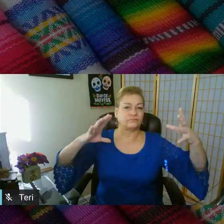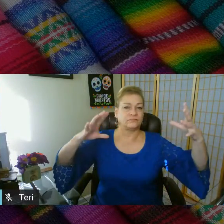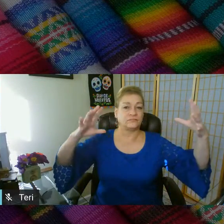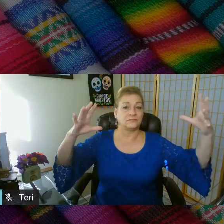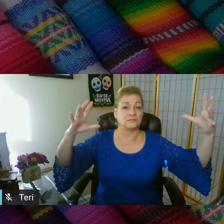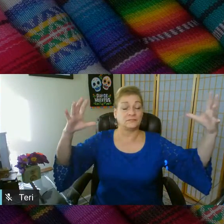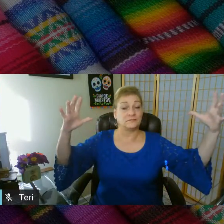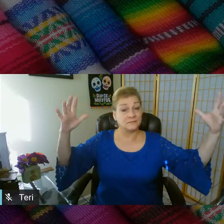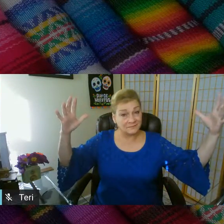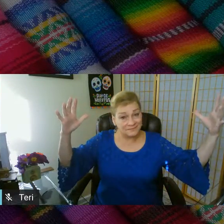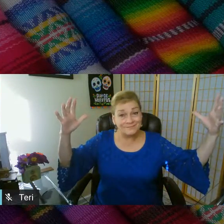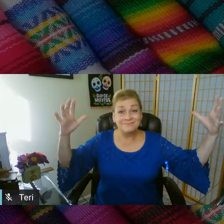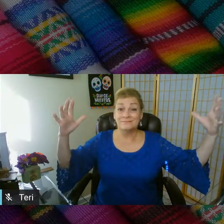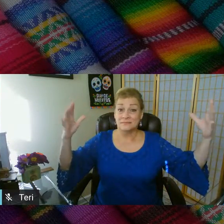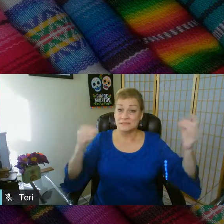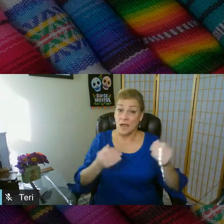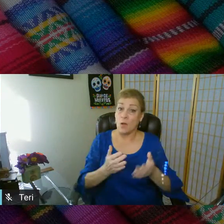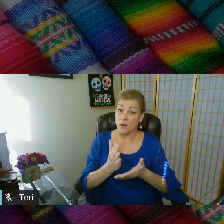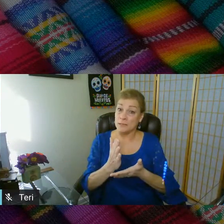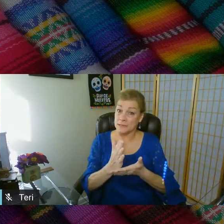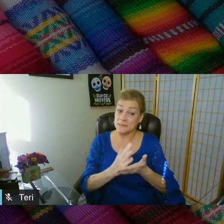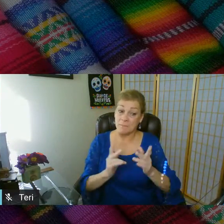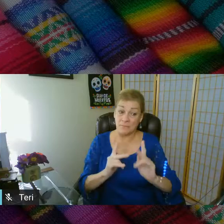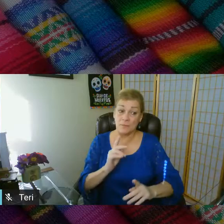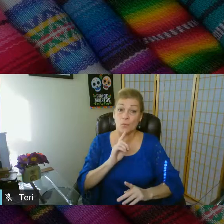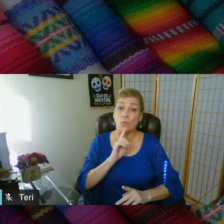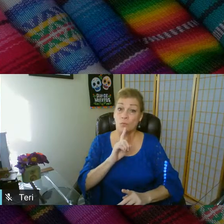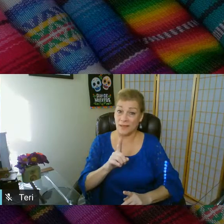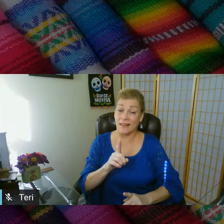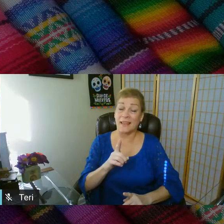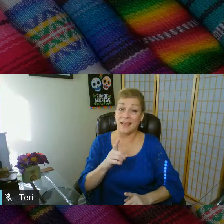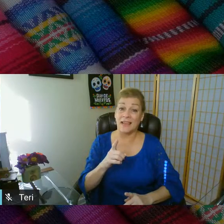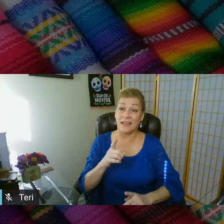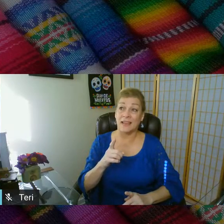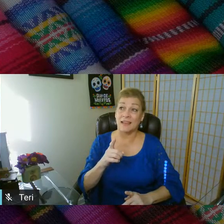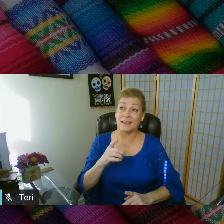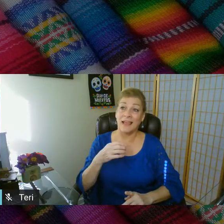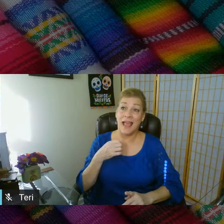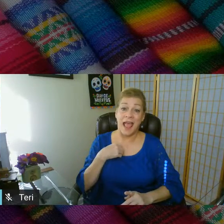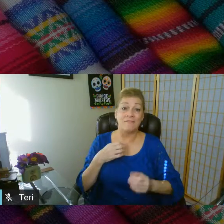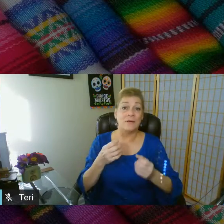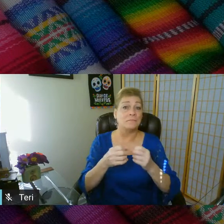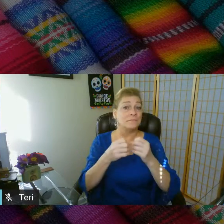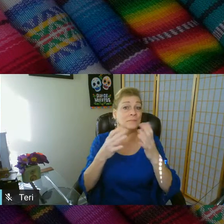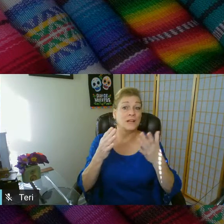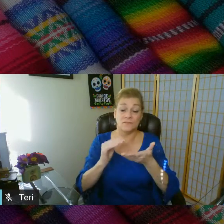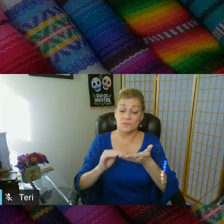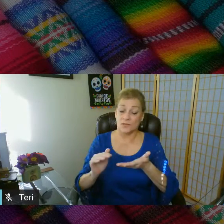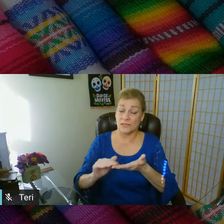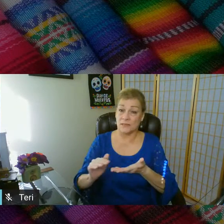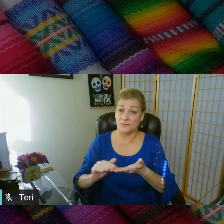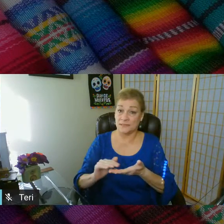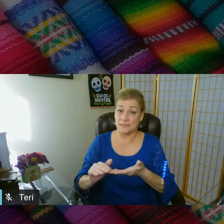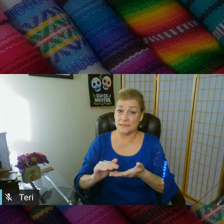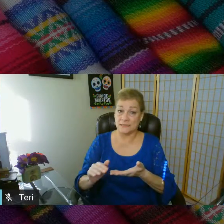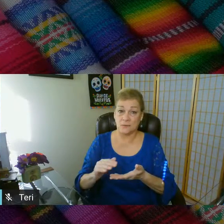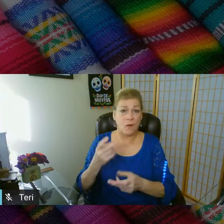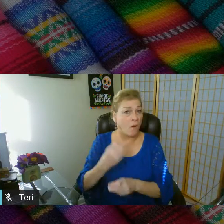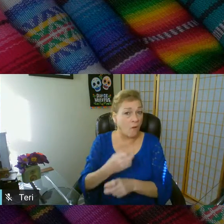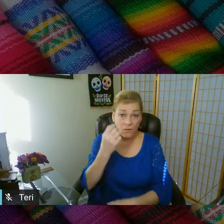us have to do a lot of work around this, a lot of forgiveness, and a lot of really stretching to